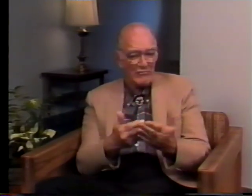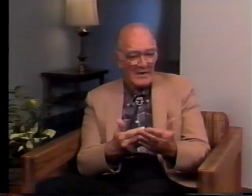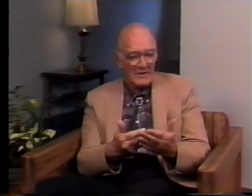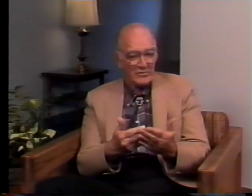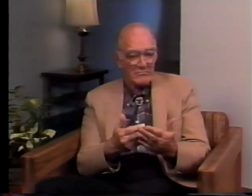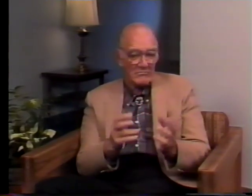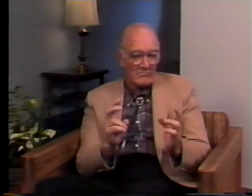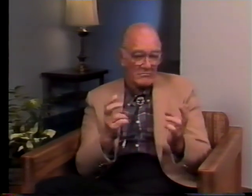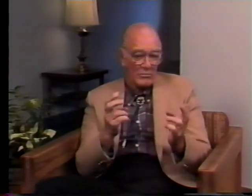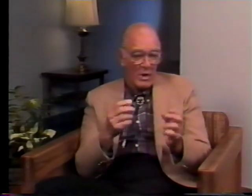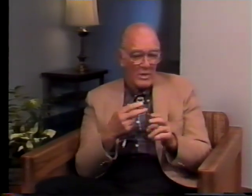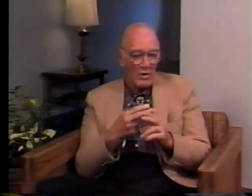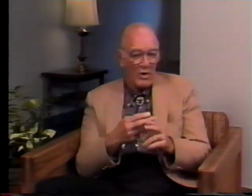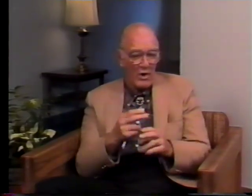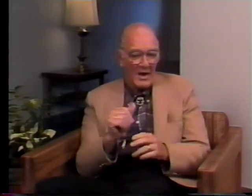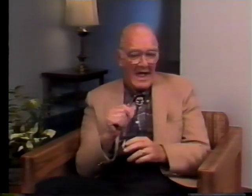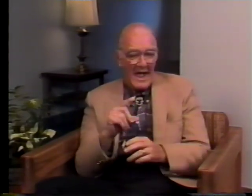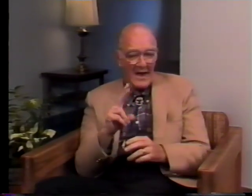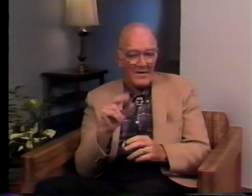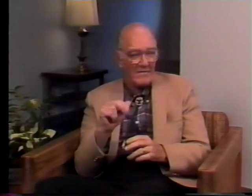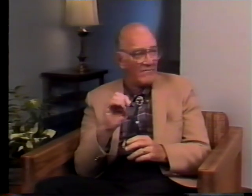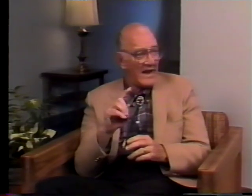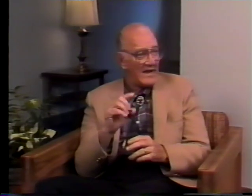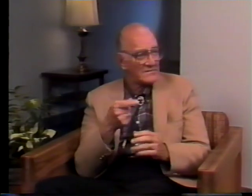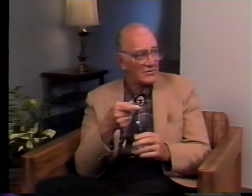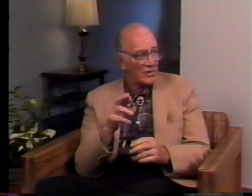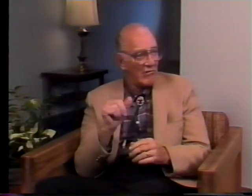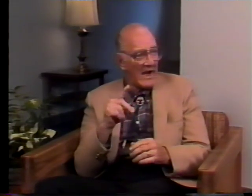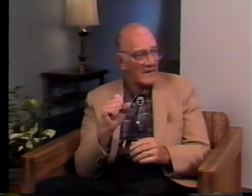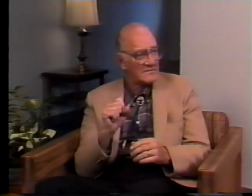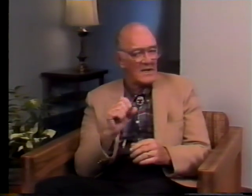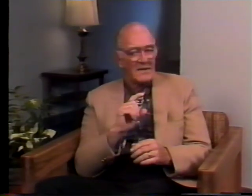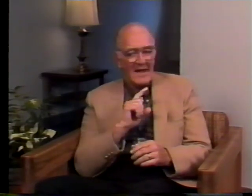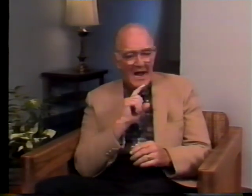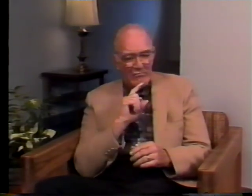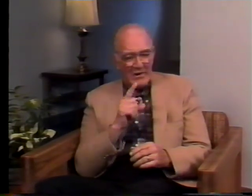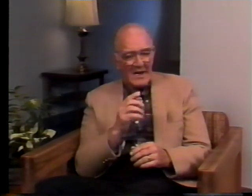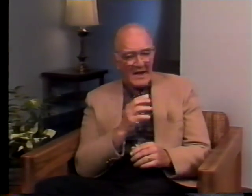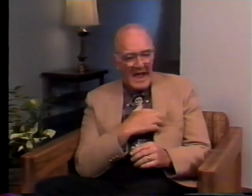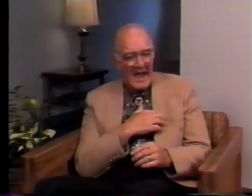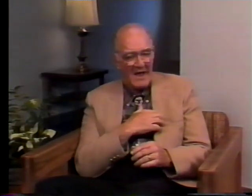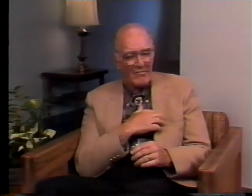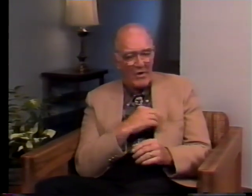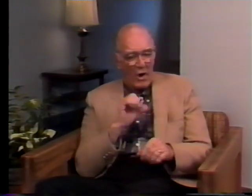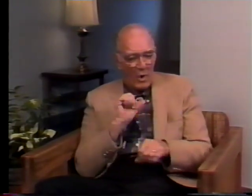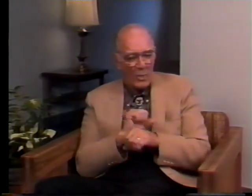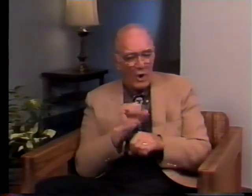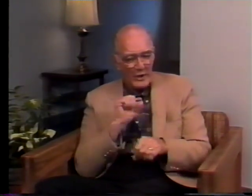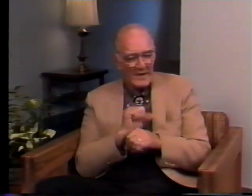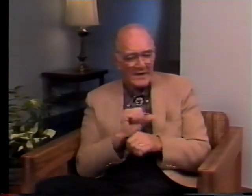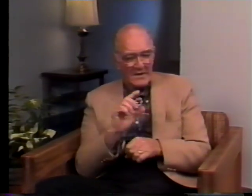reach what we call advanced grades, they'll really have a working